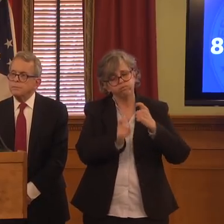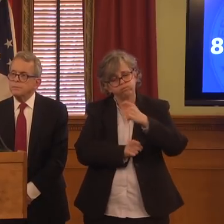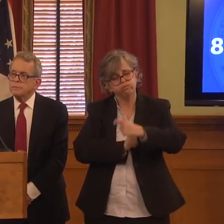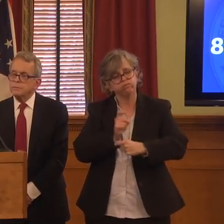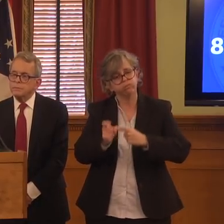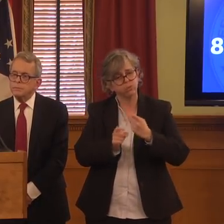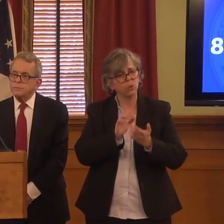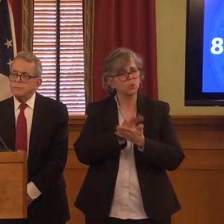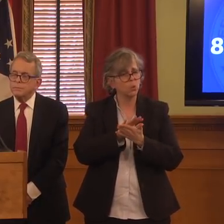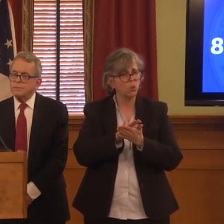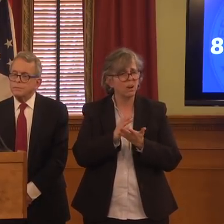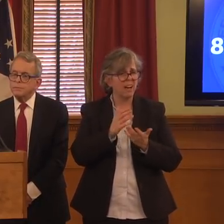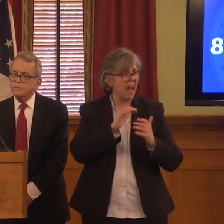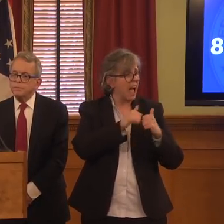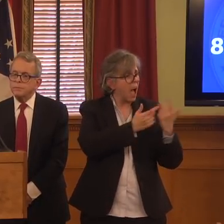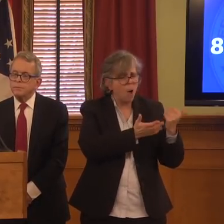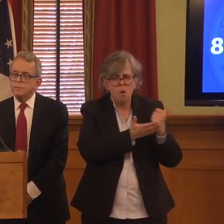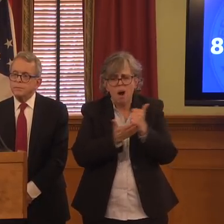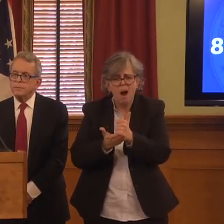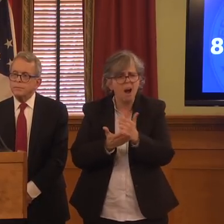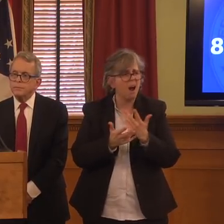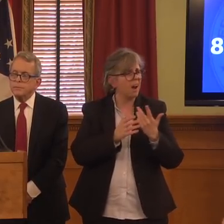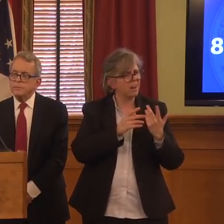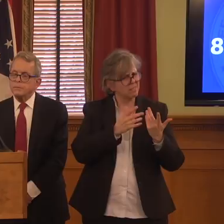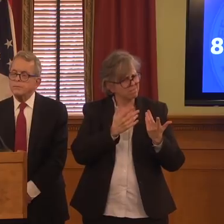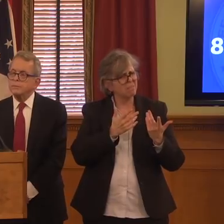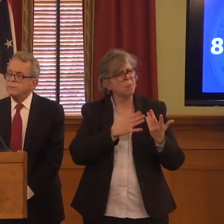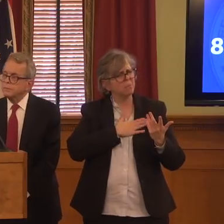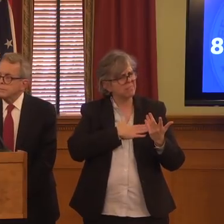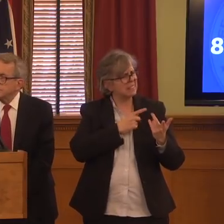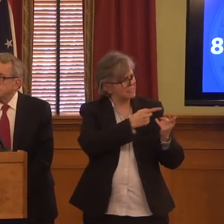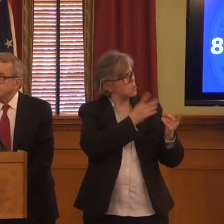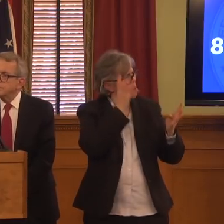take creativity on our part, but let me give you an example.